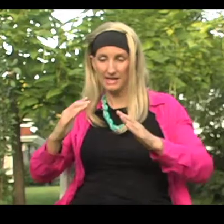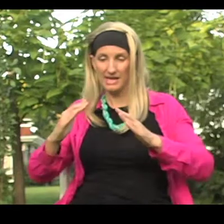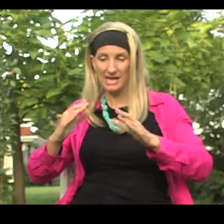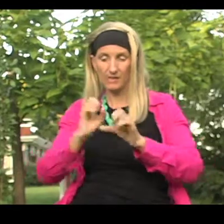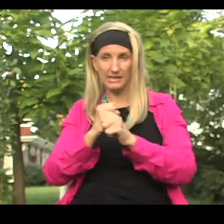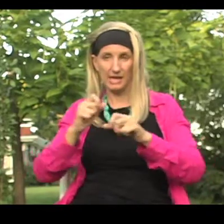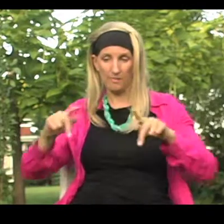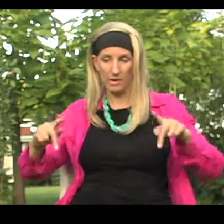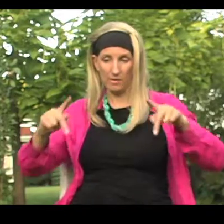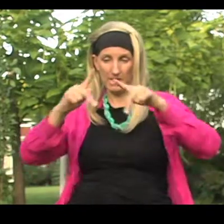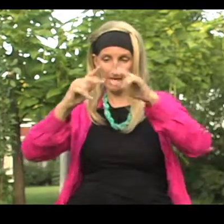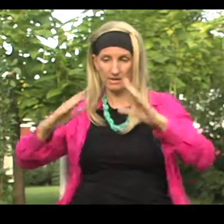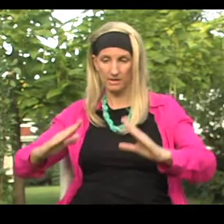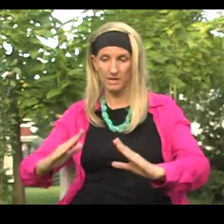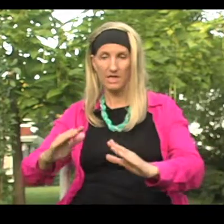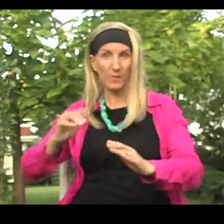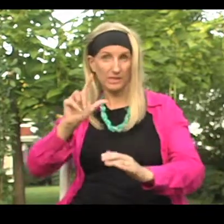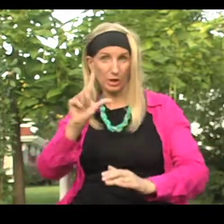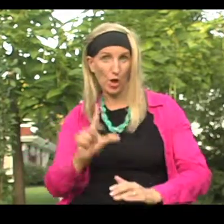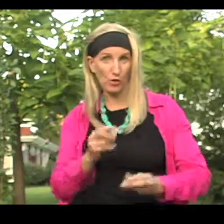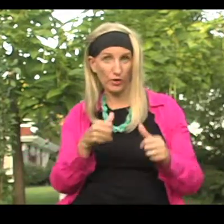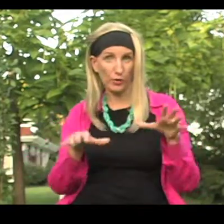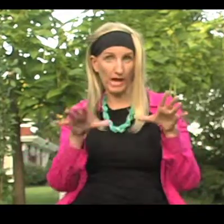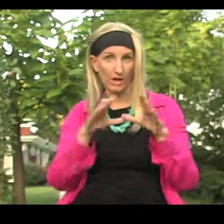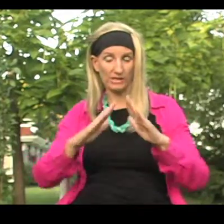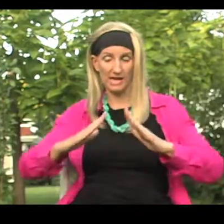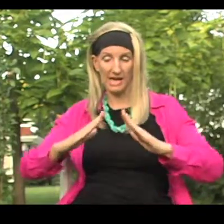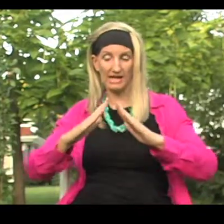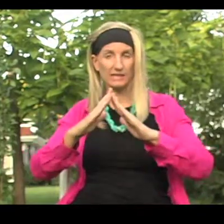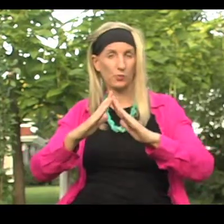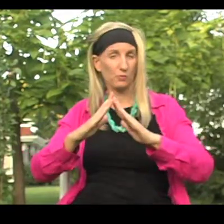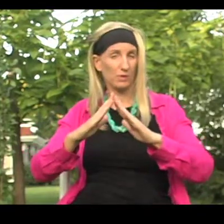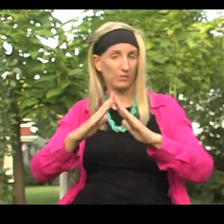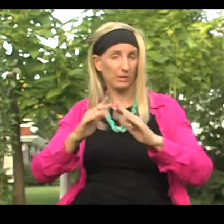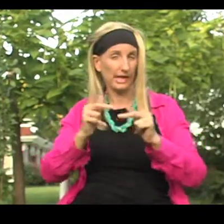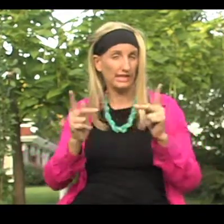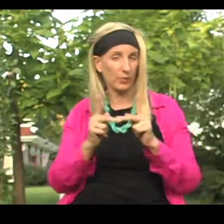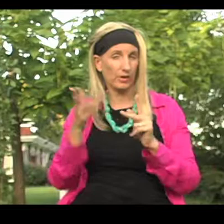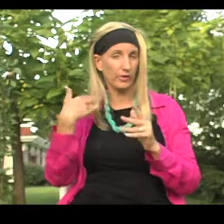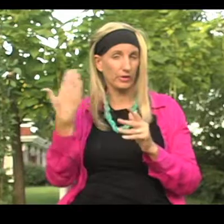It was in a pyramid. It was low to the ground, and it was a place where there used